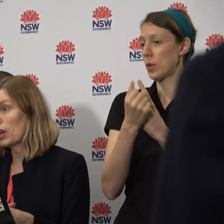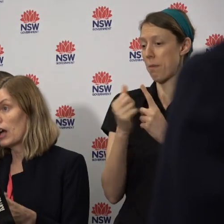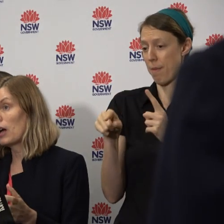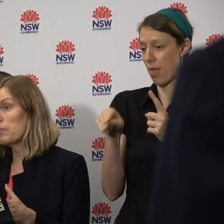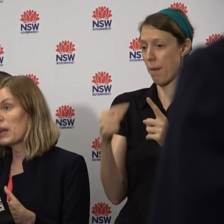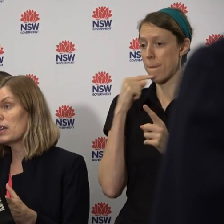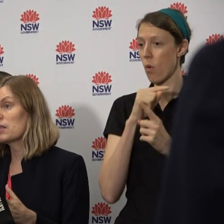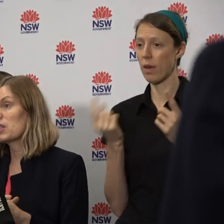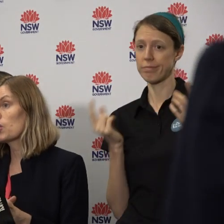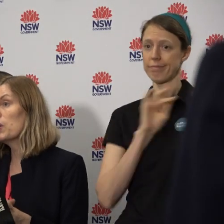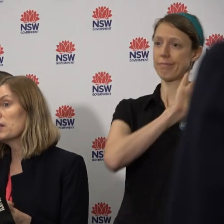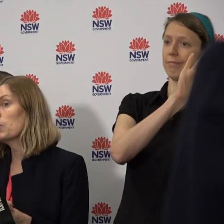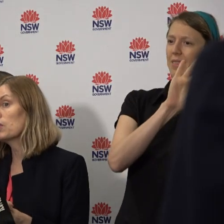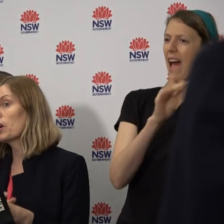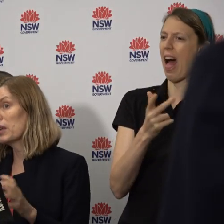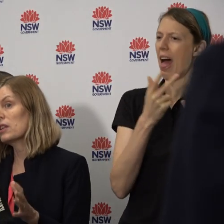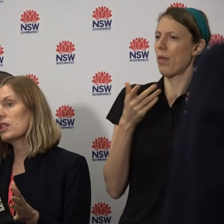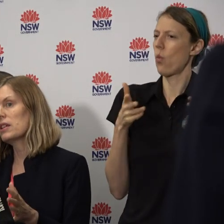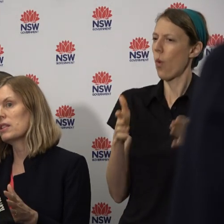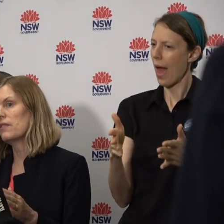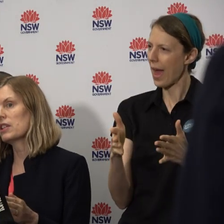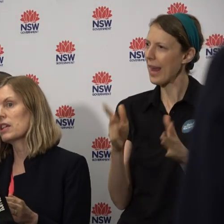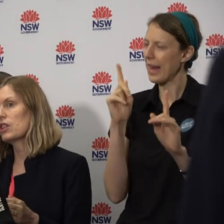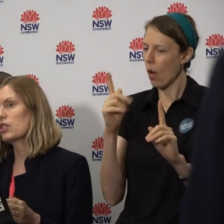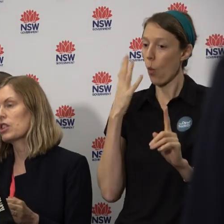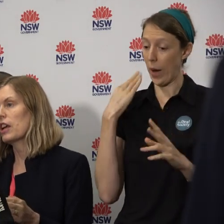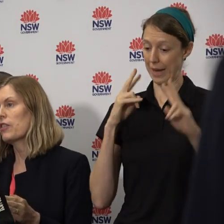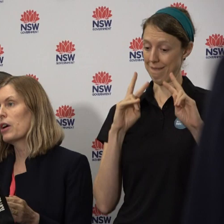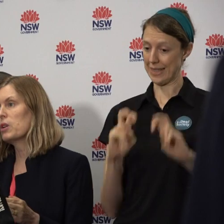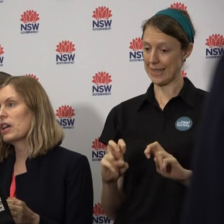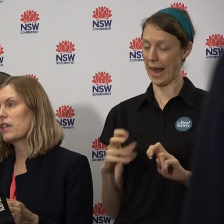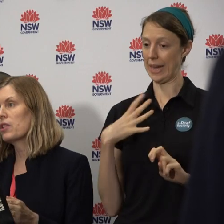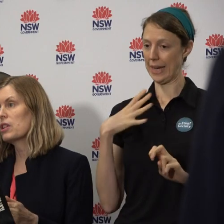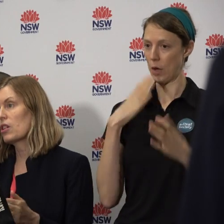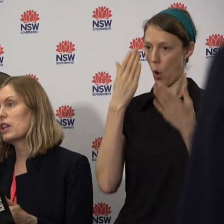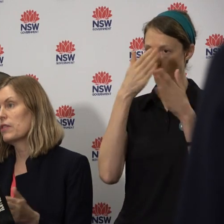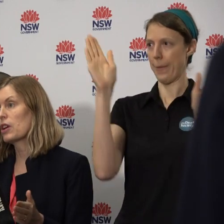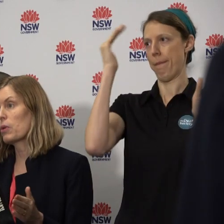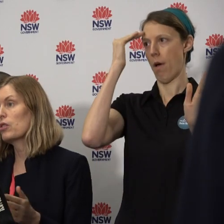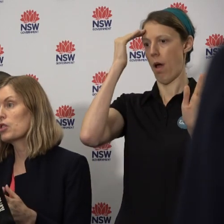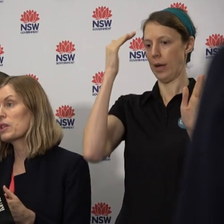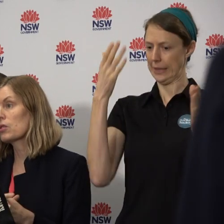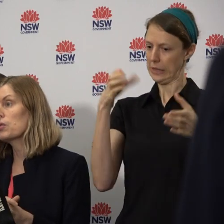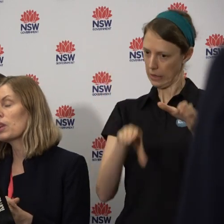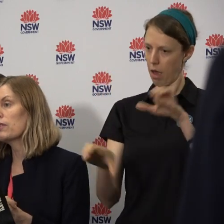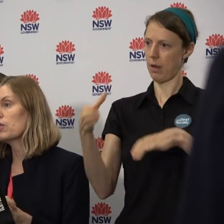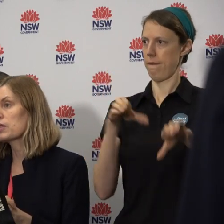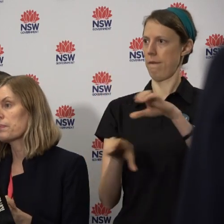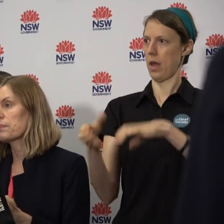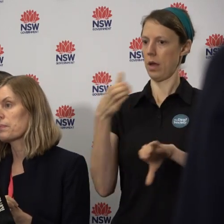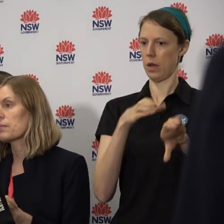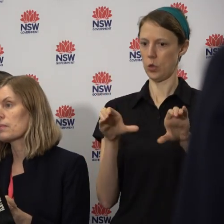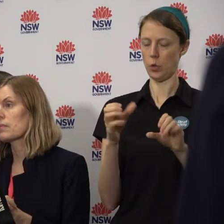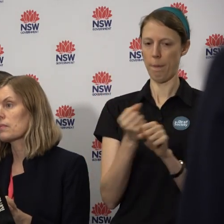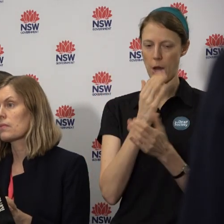different mechanisms. It's always important going into these investigations that we take a very scientific approach to exclude all avenues.